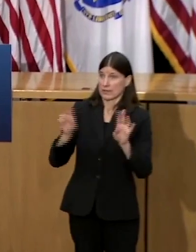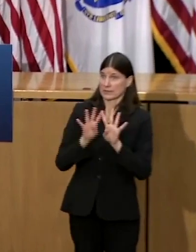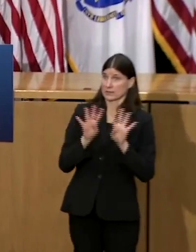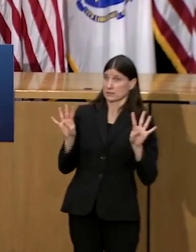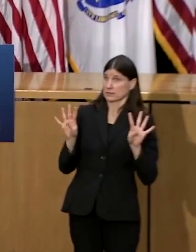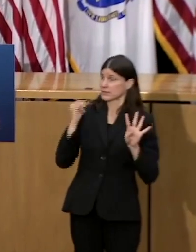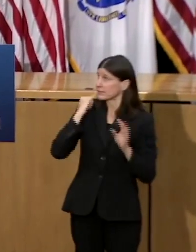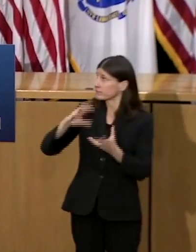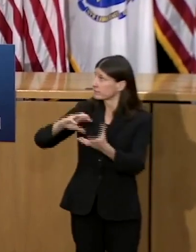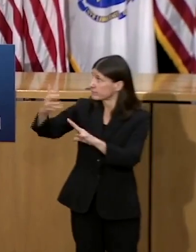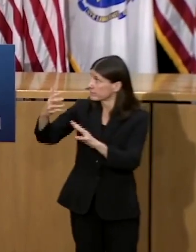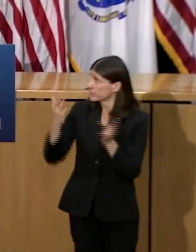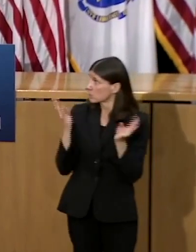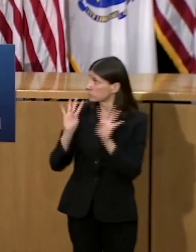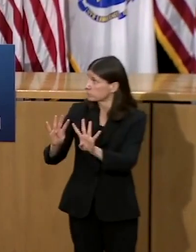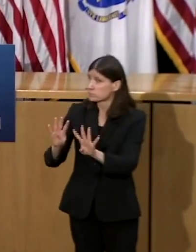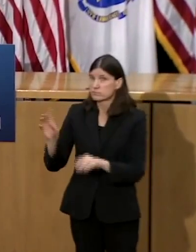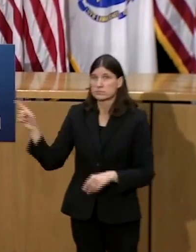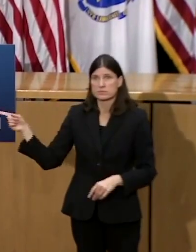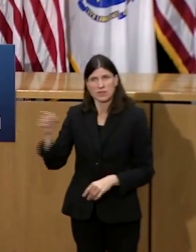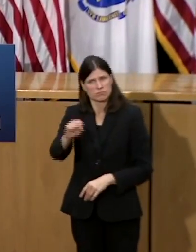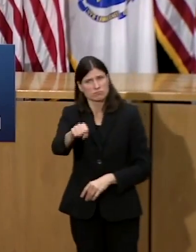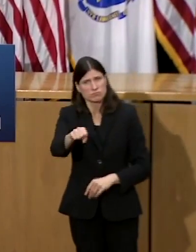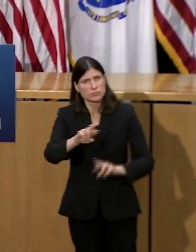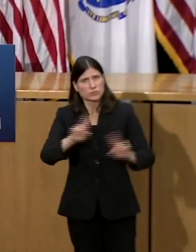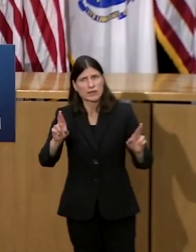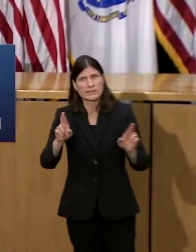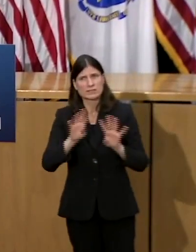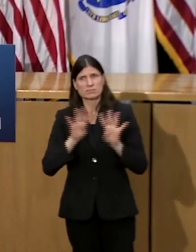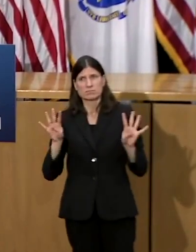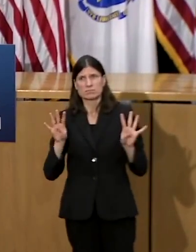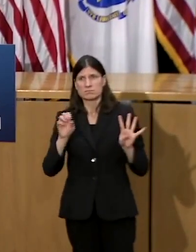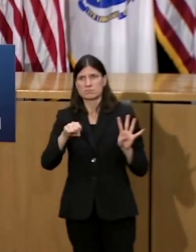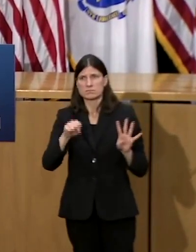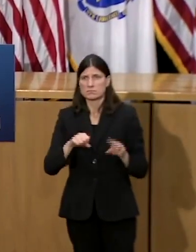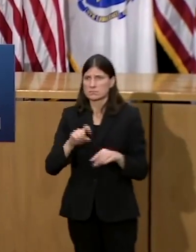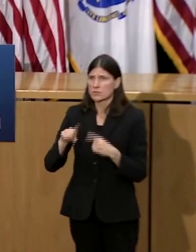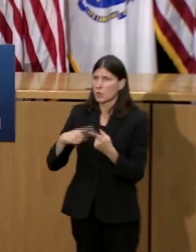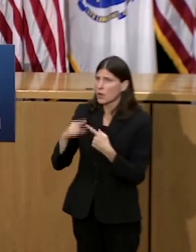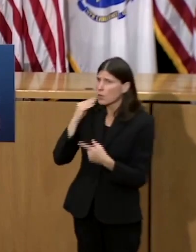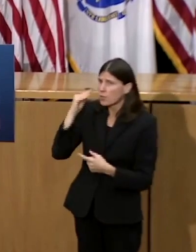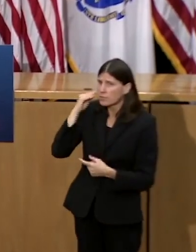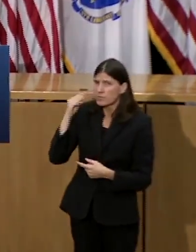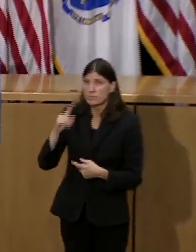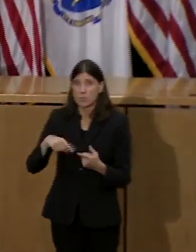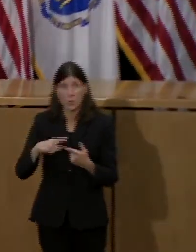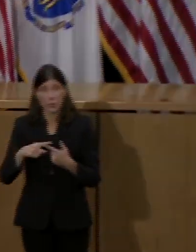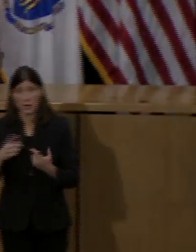Until local communities tell us that we should send them home. Has there